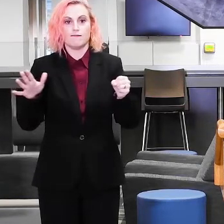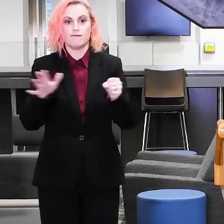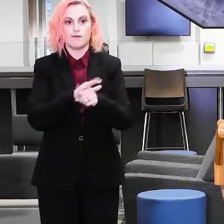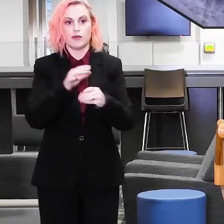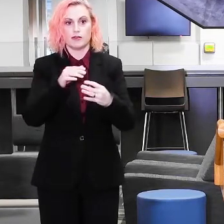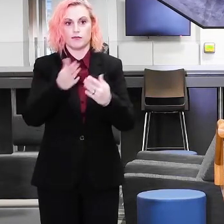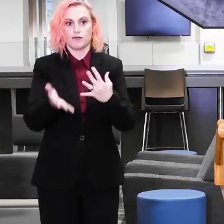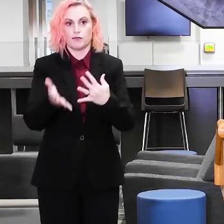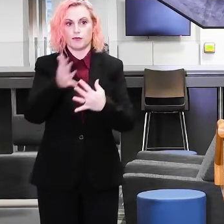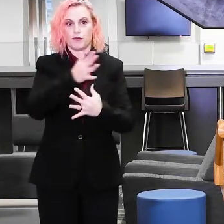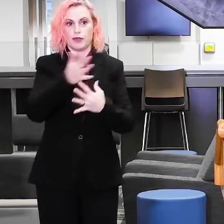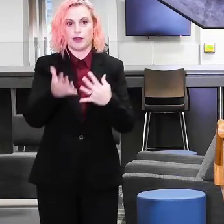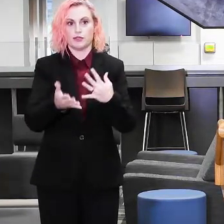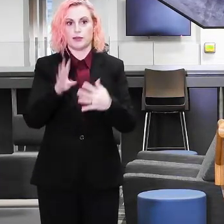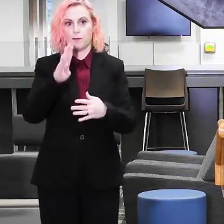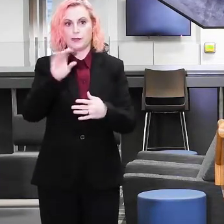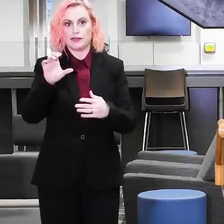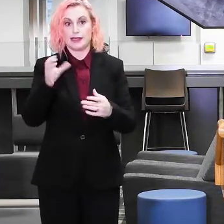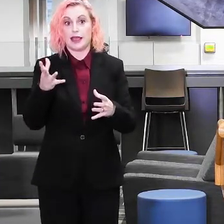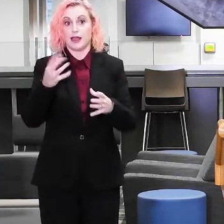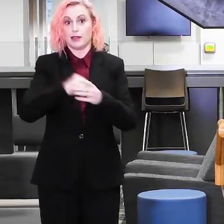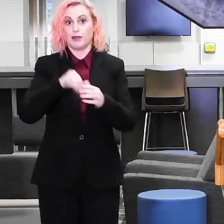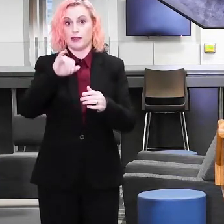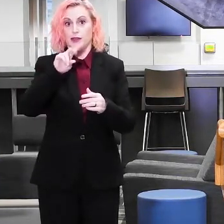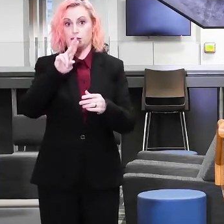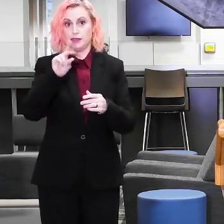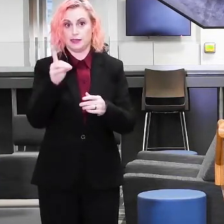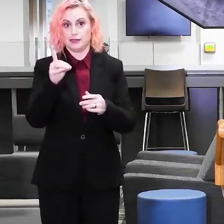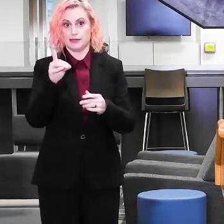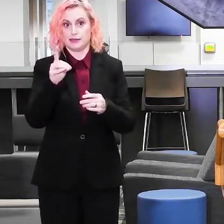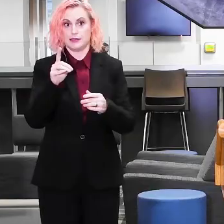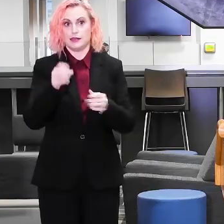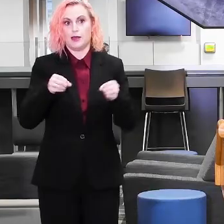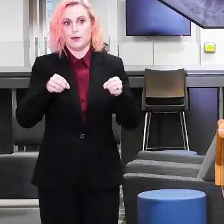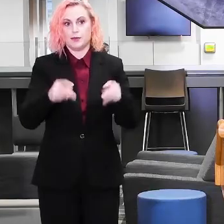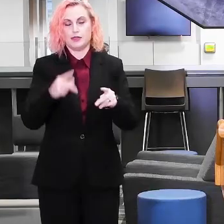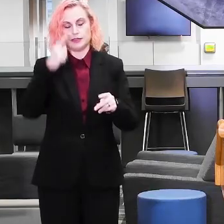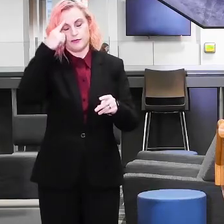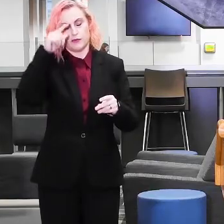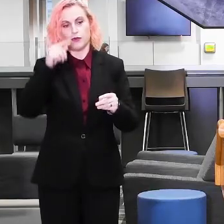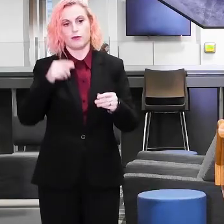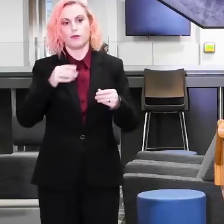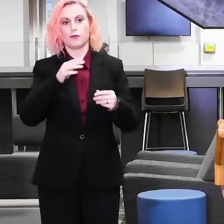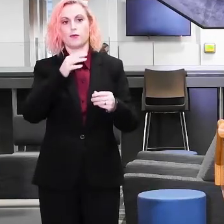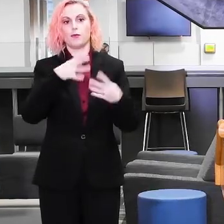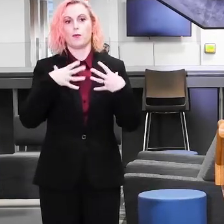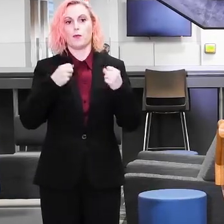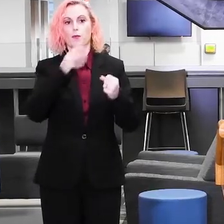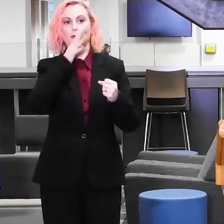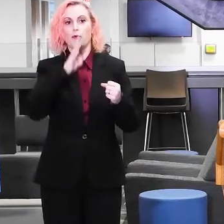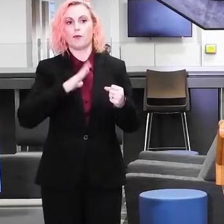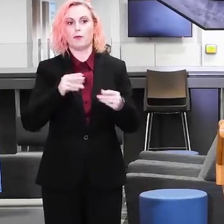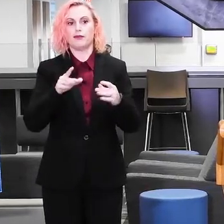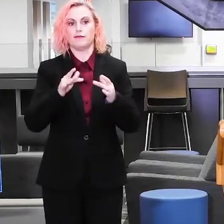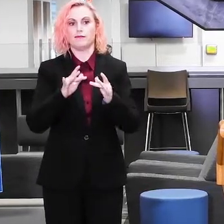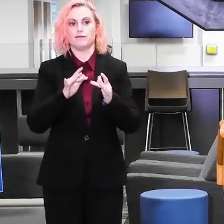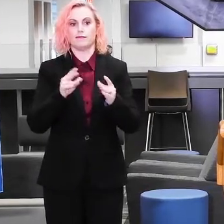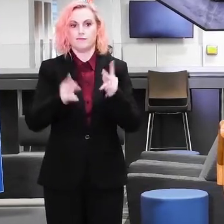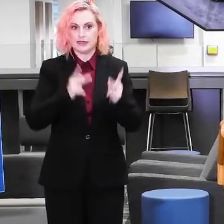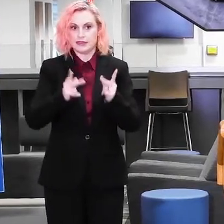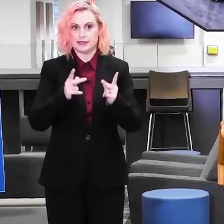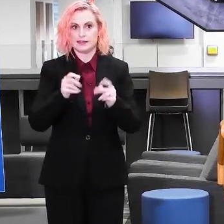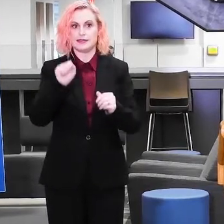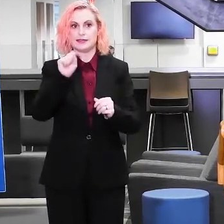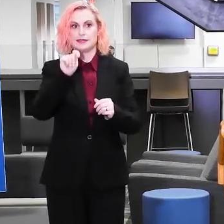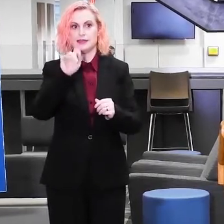of contraception, including IUDs, opportunities for well woman visits, STI